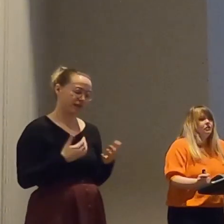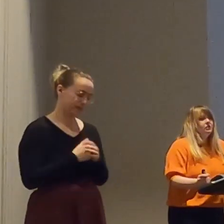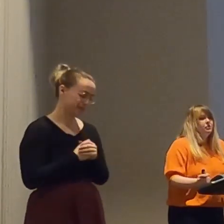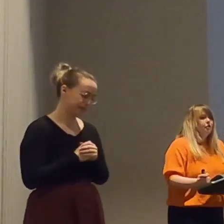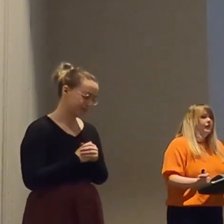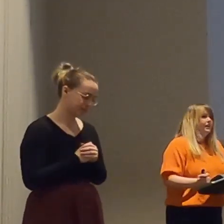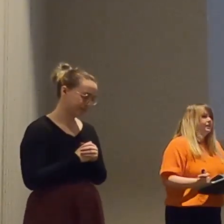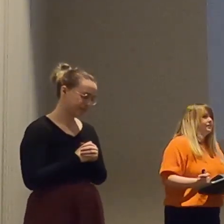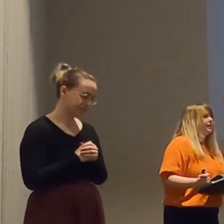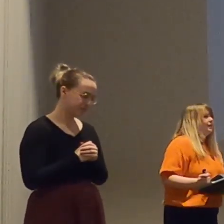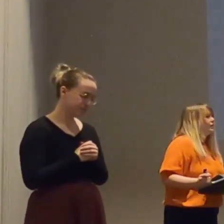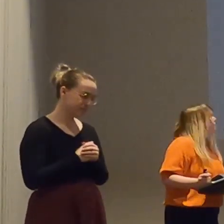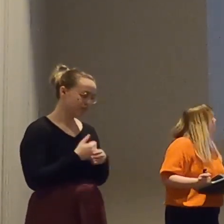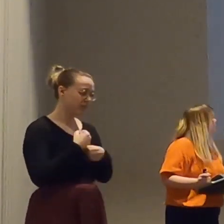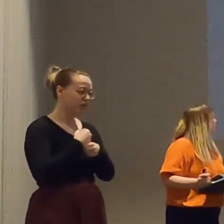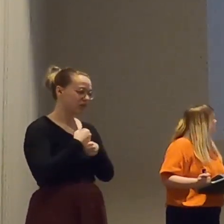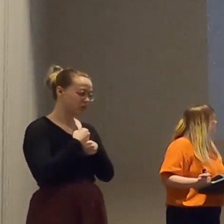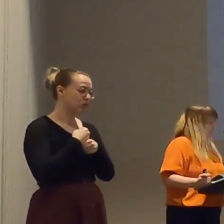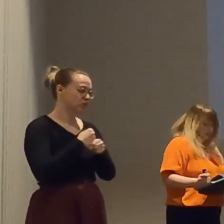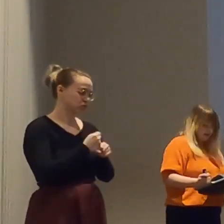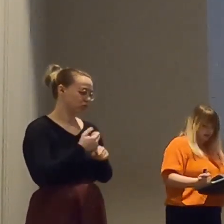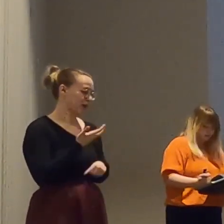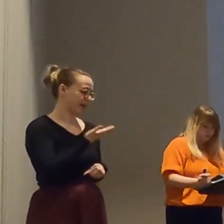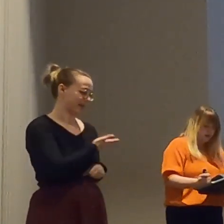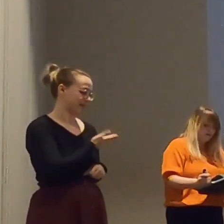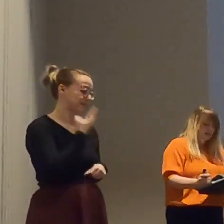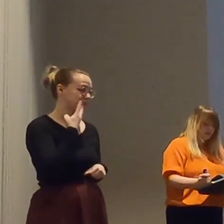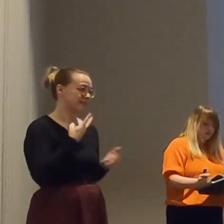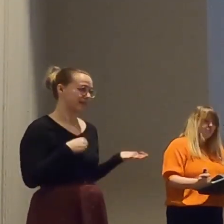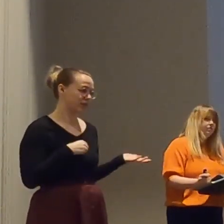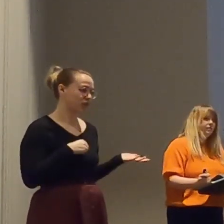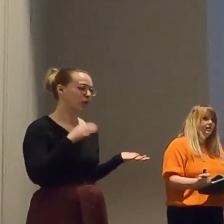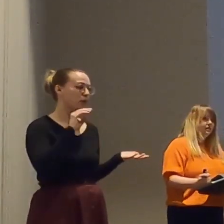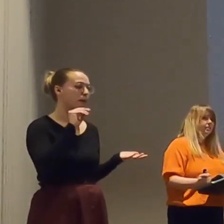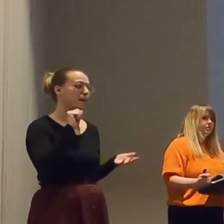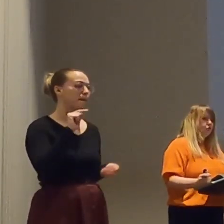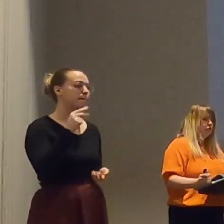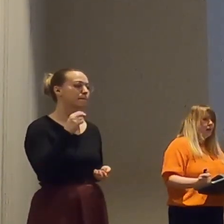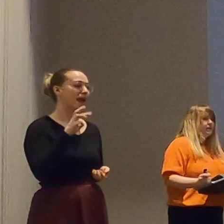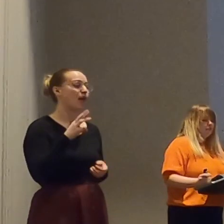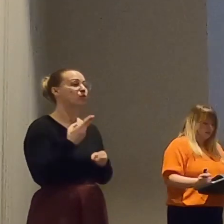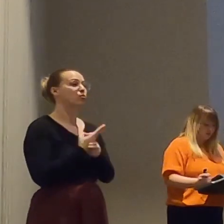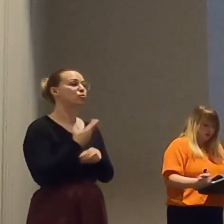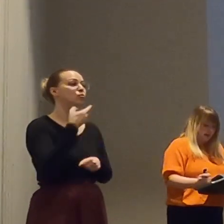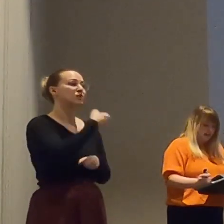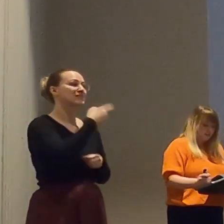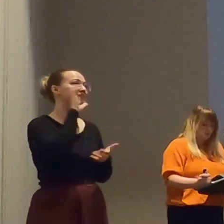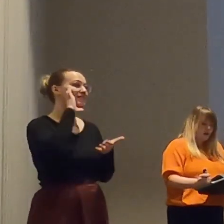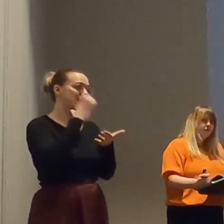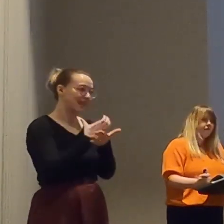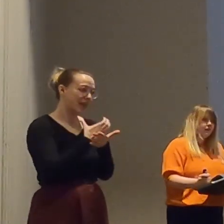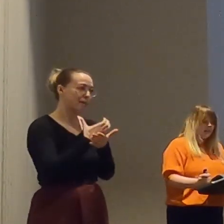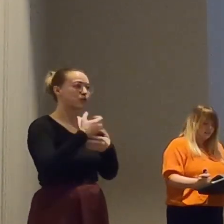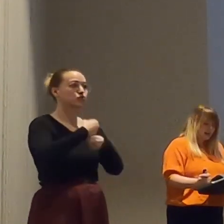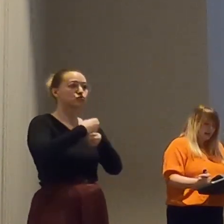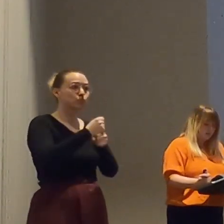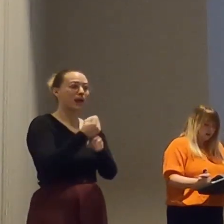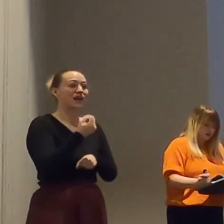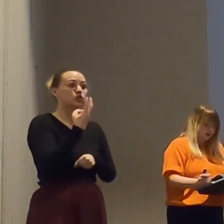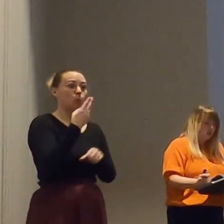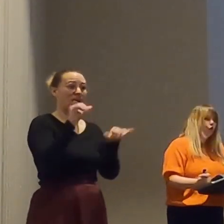So in addition to creating this line cut print that you see here, Massey used this image to create a 12-foot